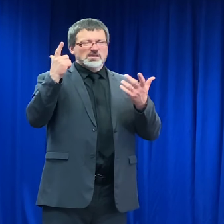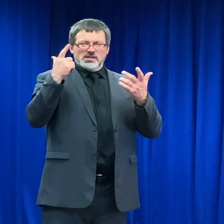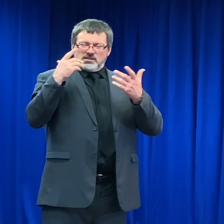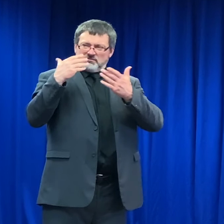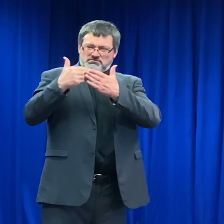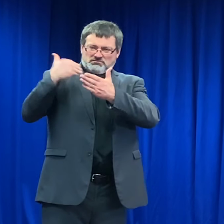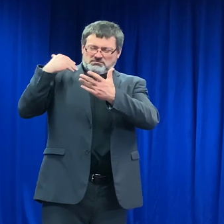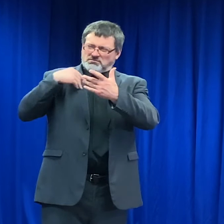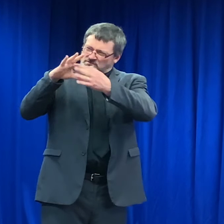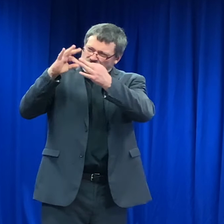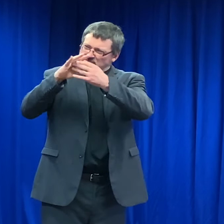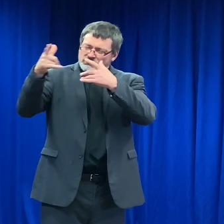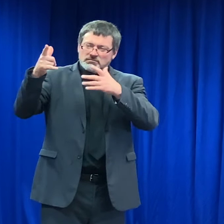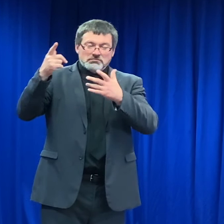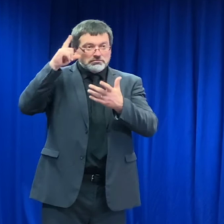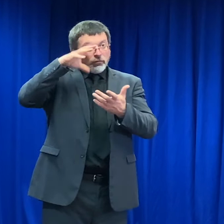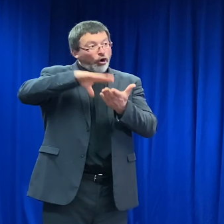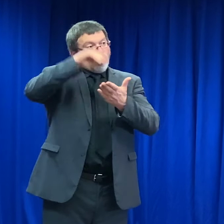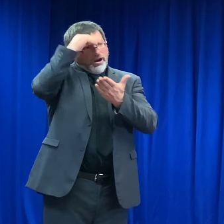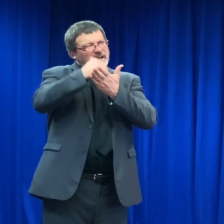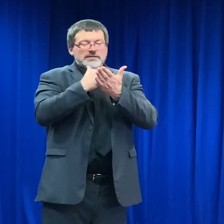I called Ryan yesterday. I